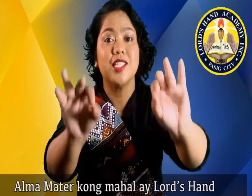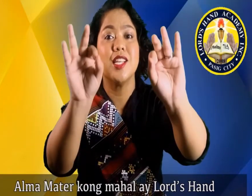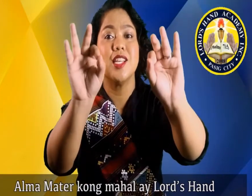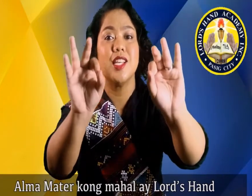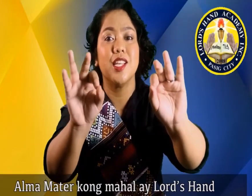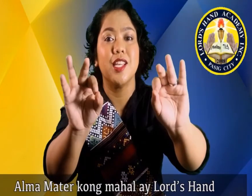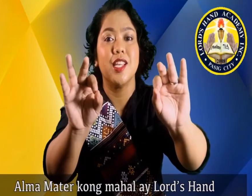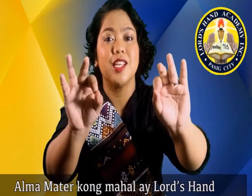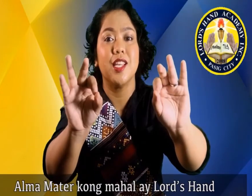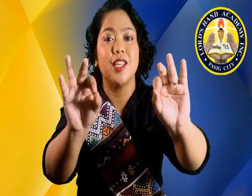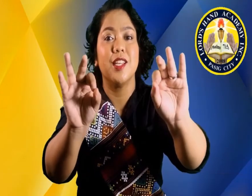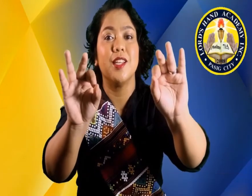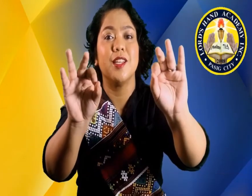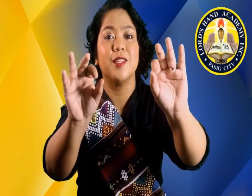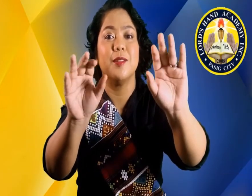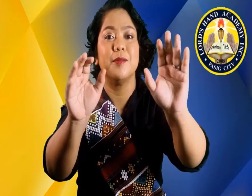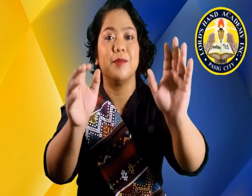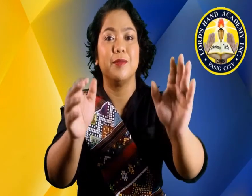hand.